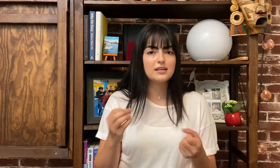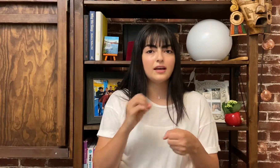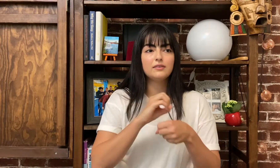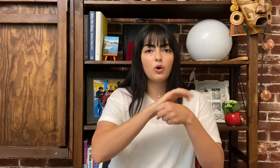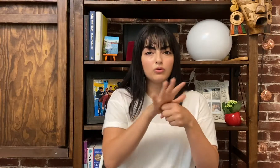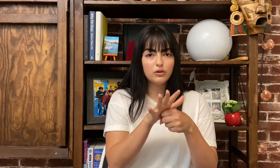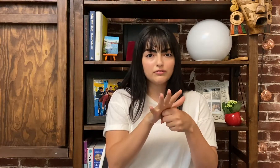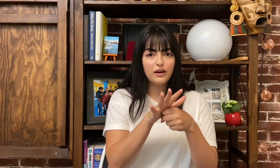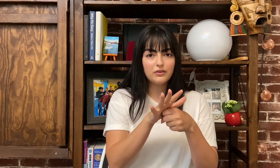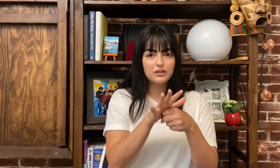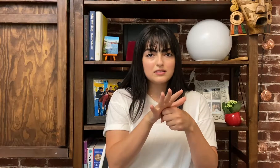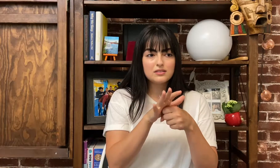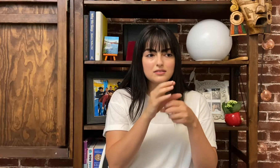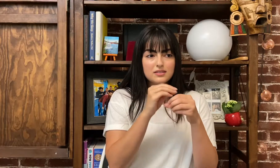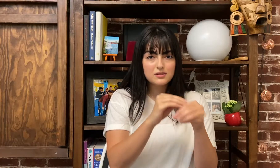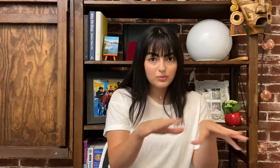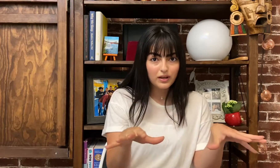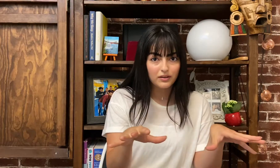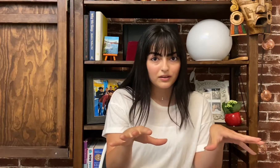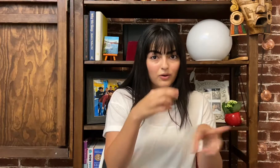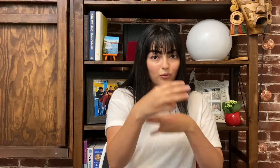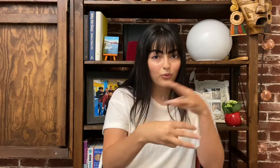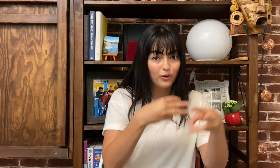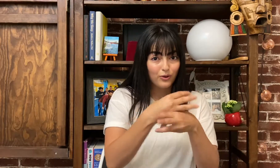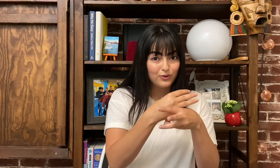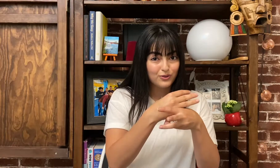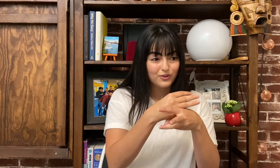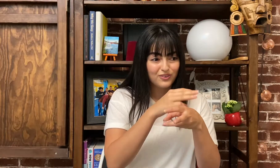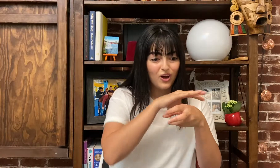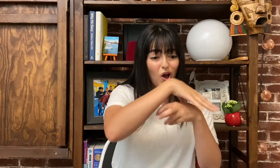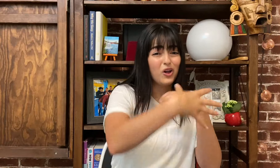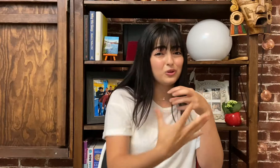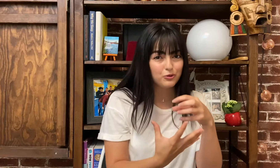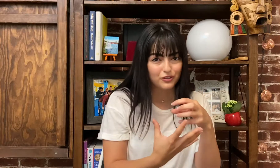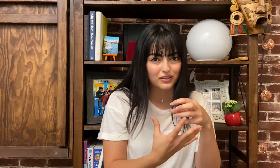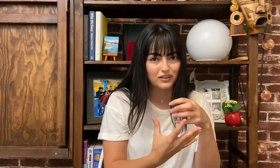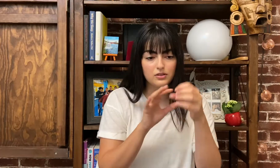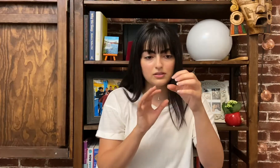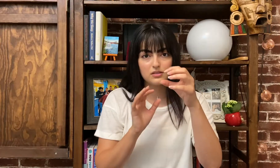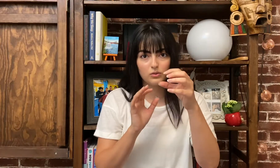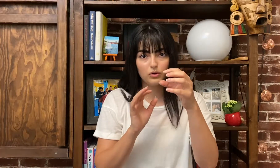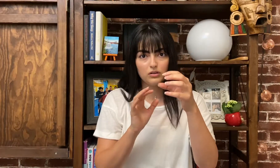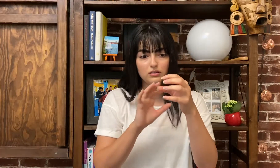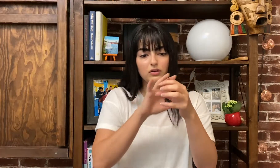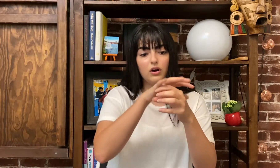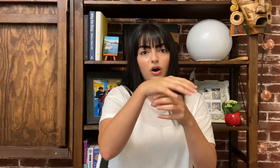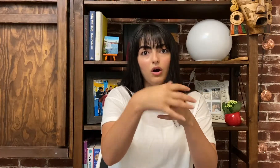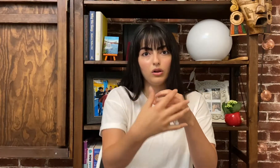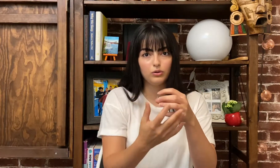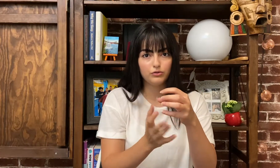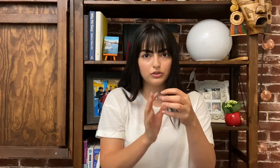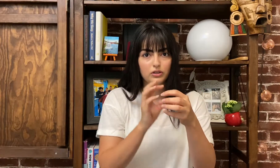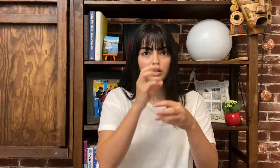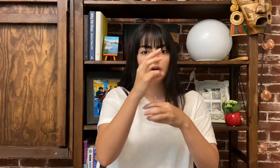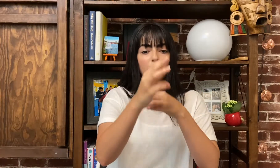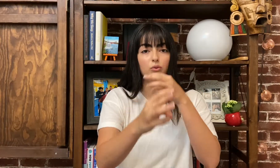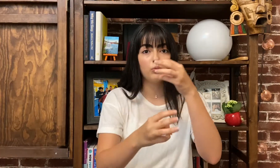sign coronavirus, spread, world, all over. So this is the world. All over the